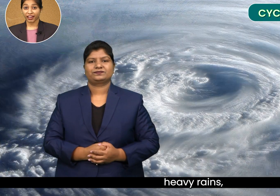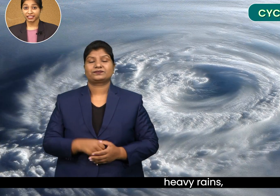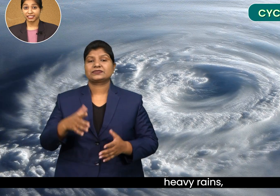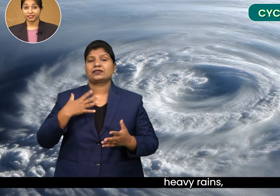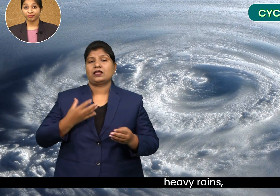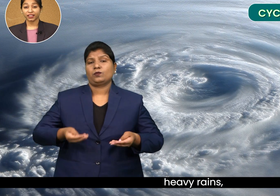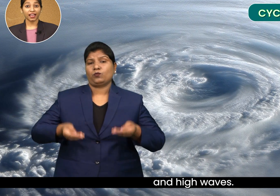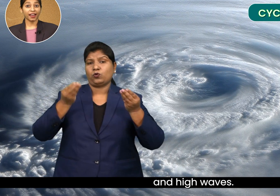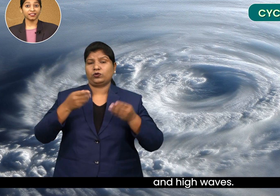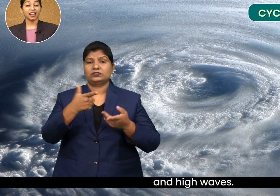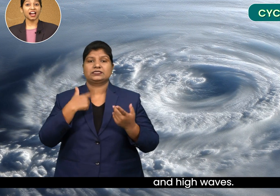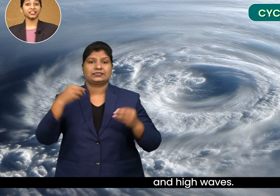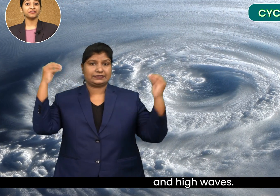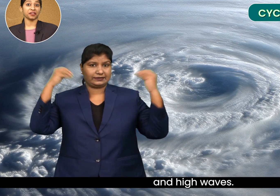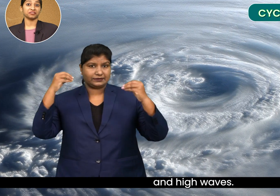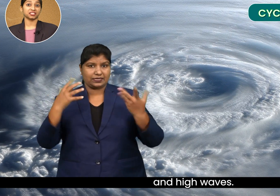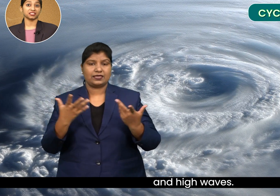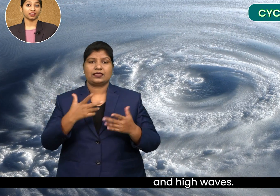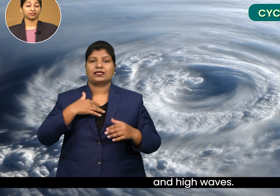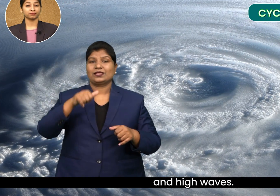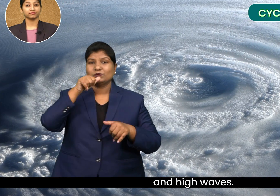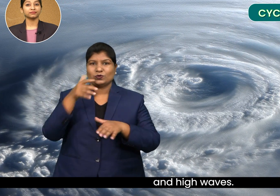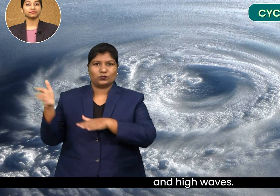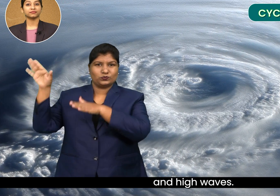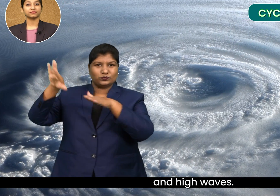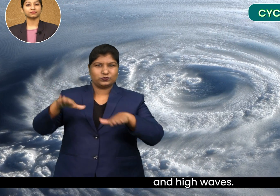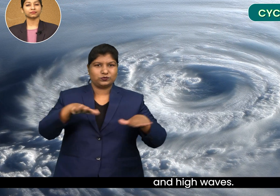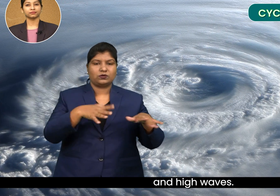Heavy rains and high waves.